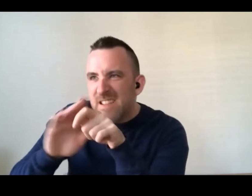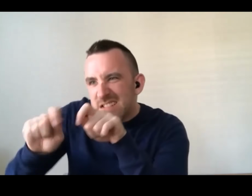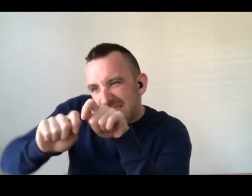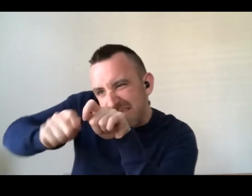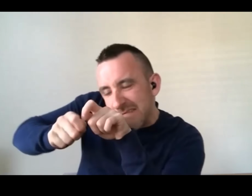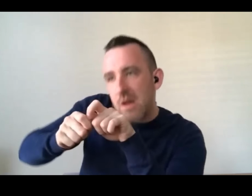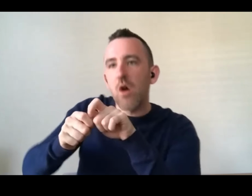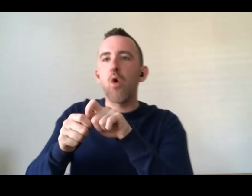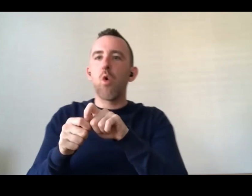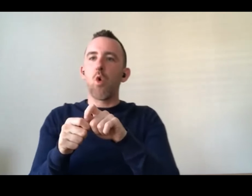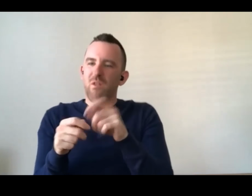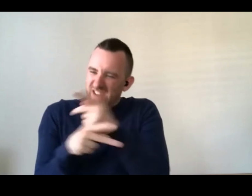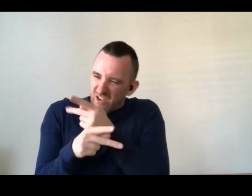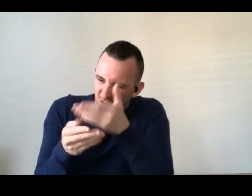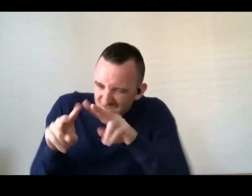things, always a good idea.